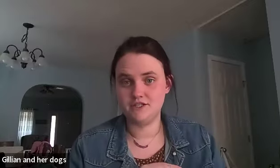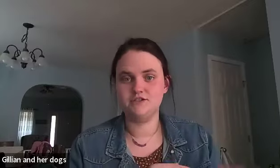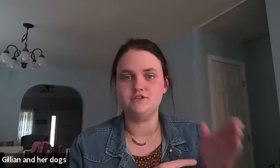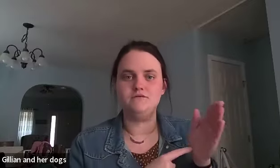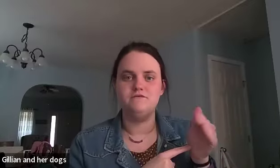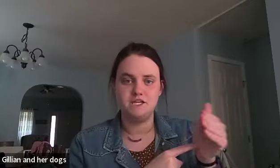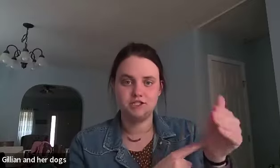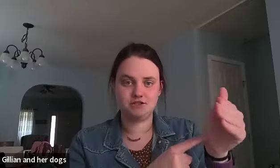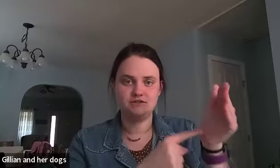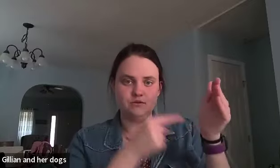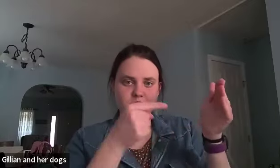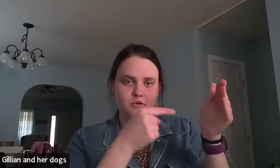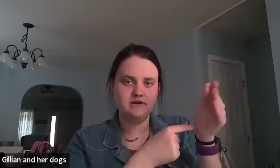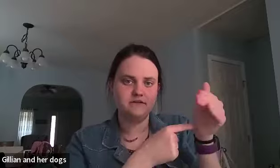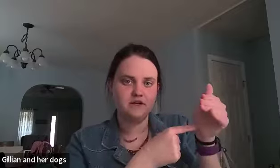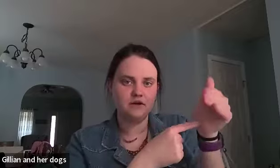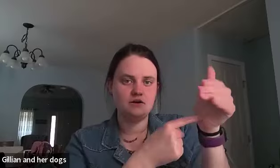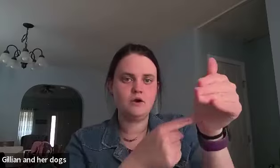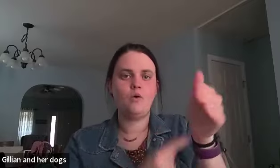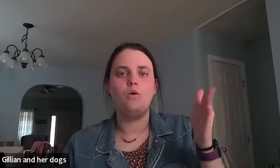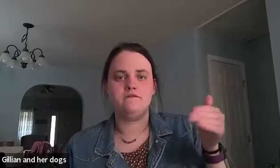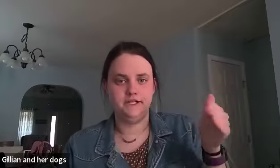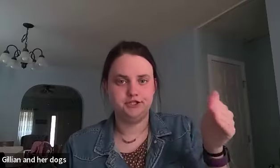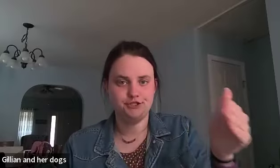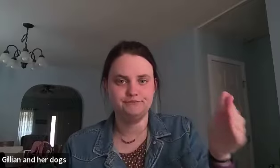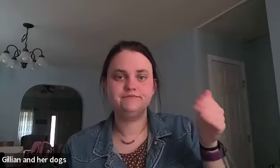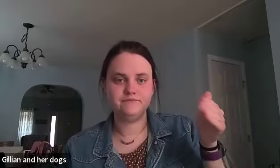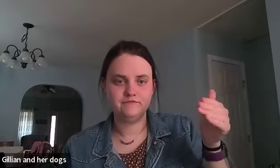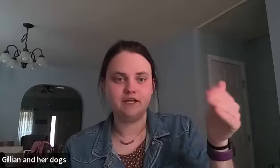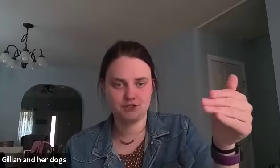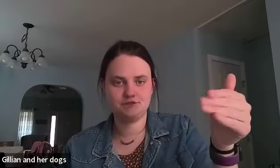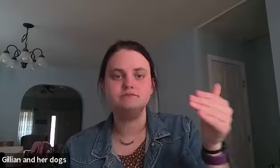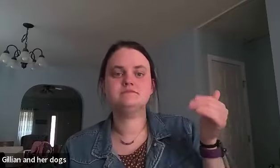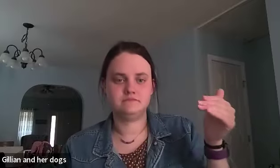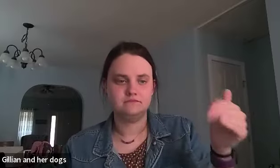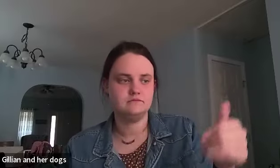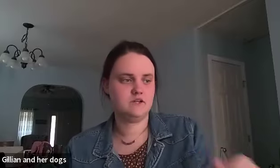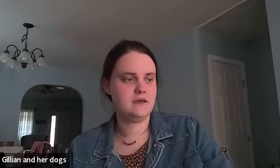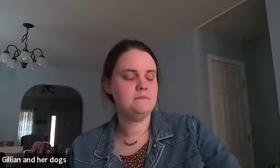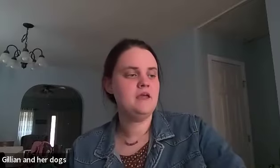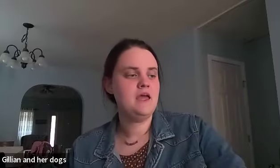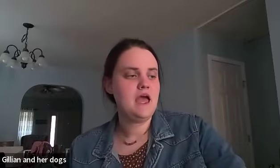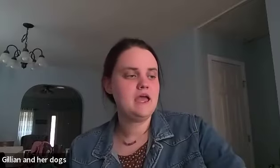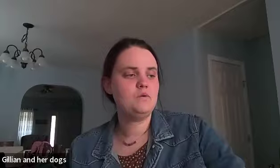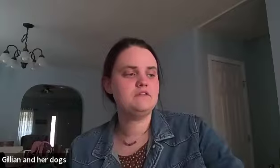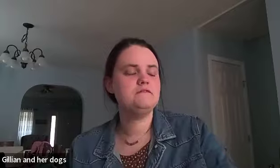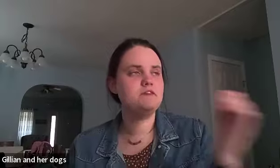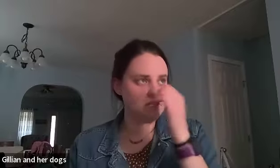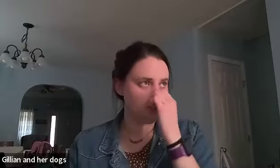fish. So fish. So with the pointer finger or fish. Fish. Okay. And with